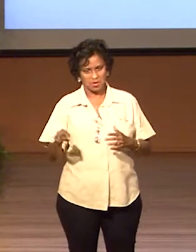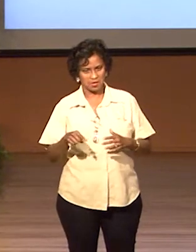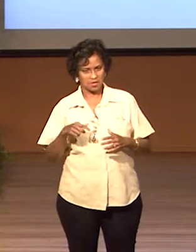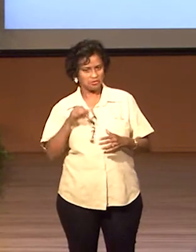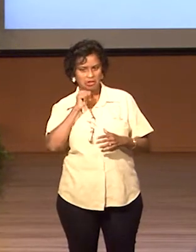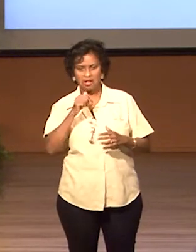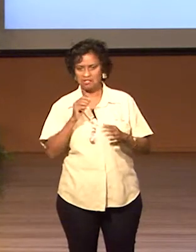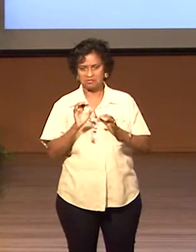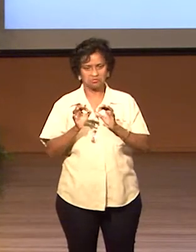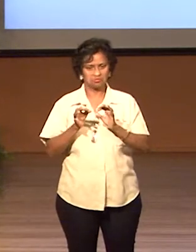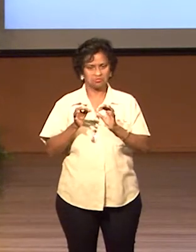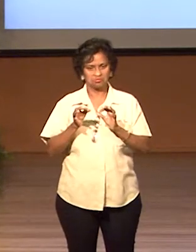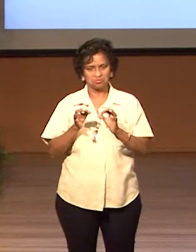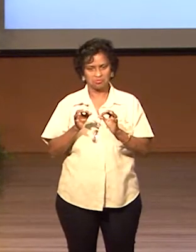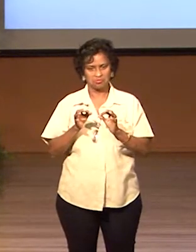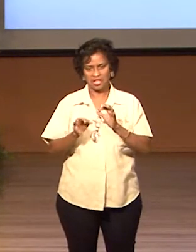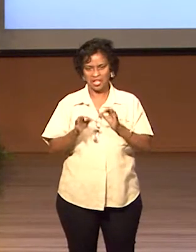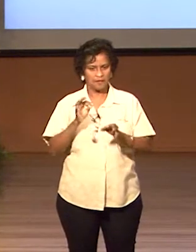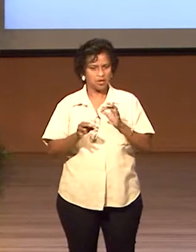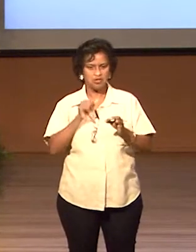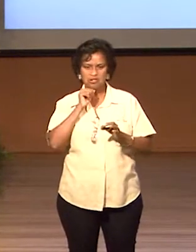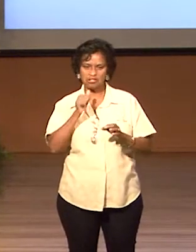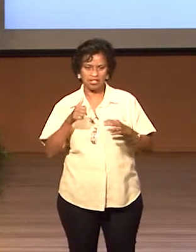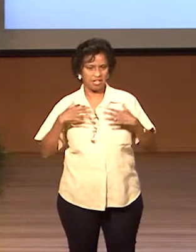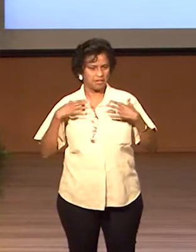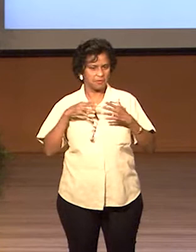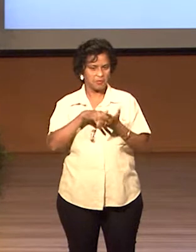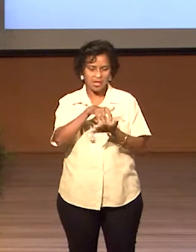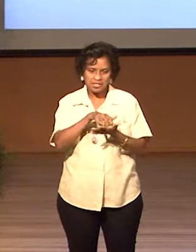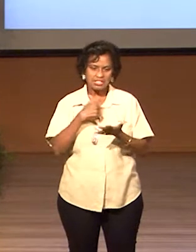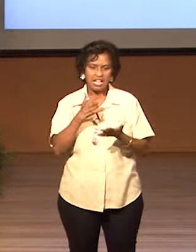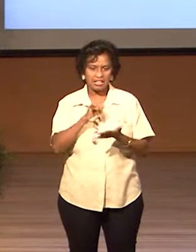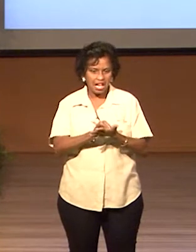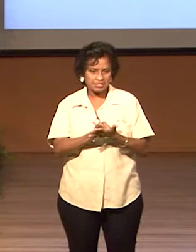didn't have that, we would feel hopeless and lost.